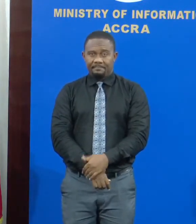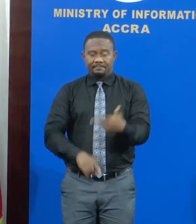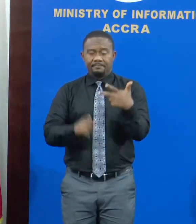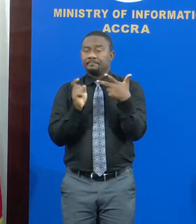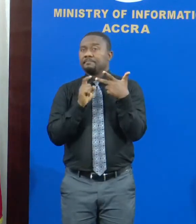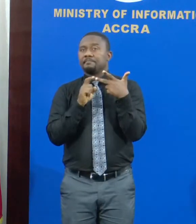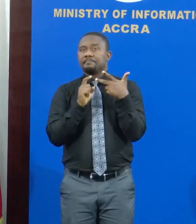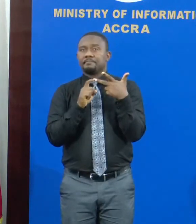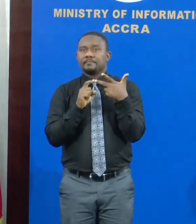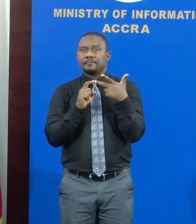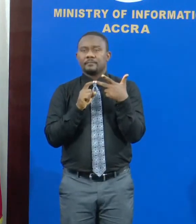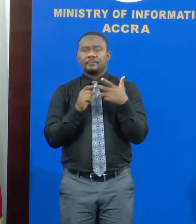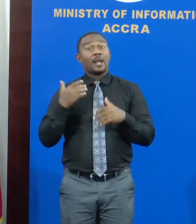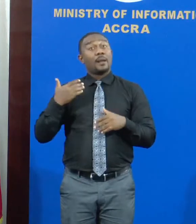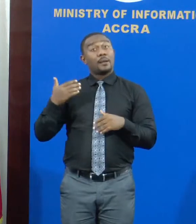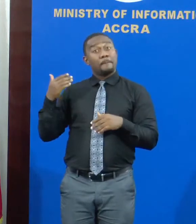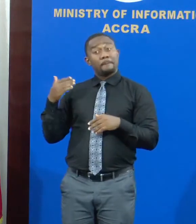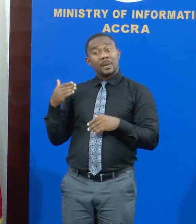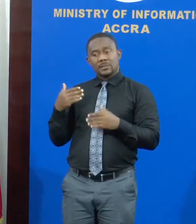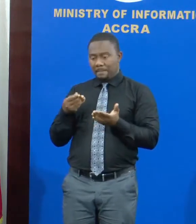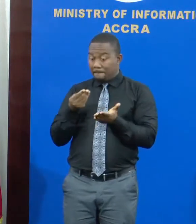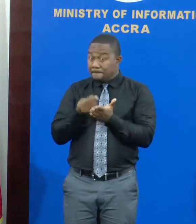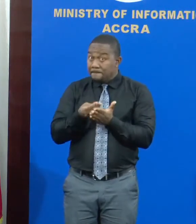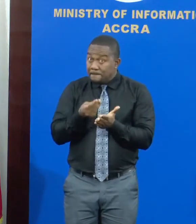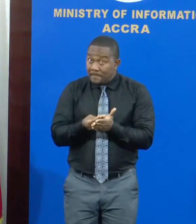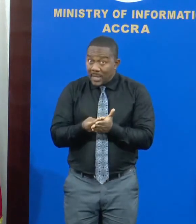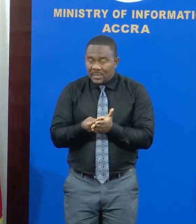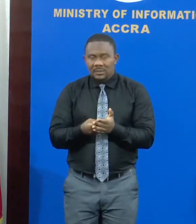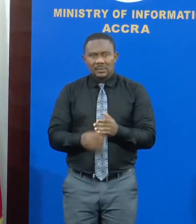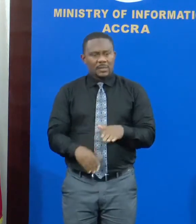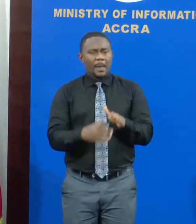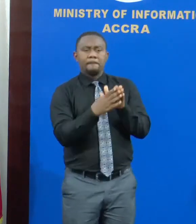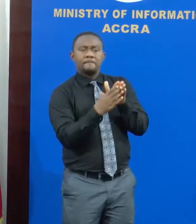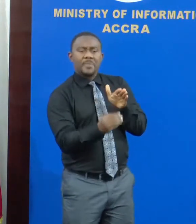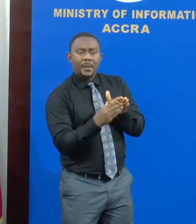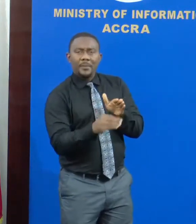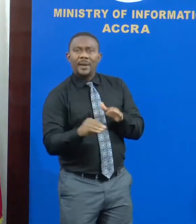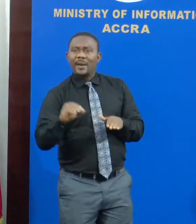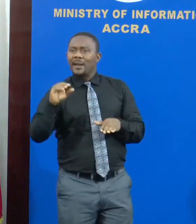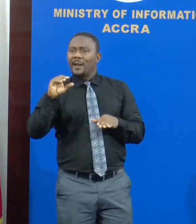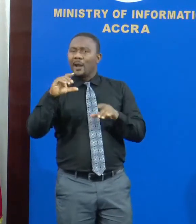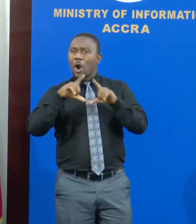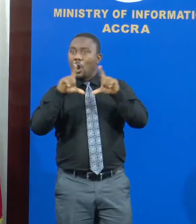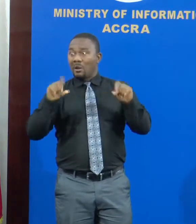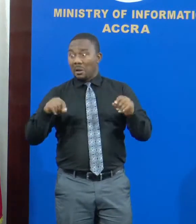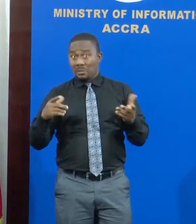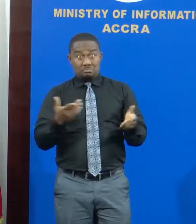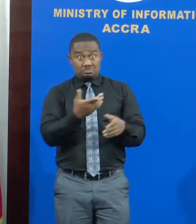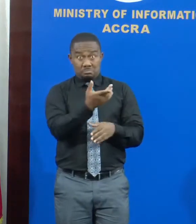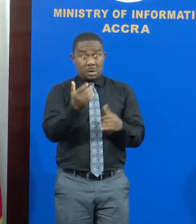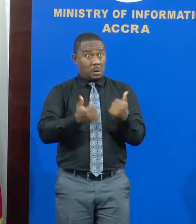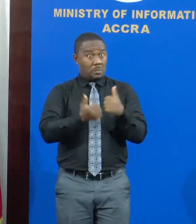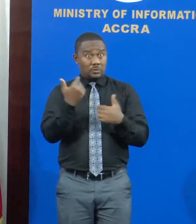we were spending a lot of money in printing and issuing cards, biometric cards. A lot of you have the SSNIT